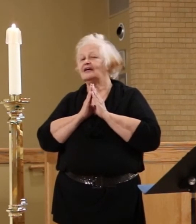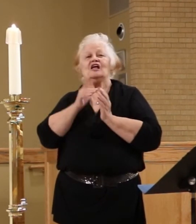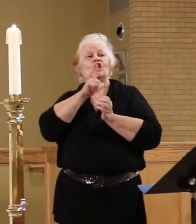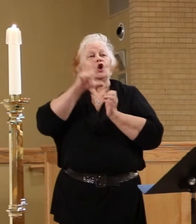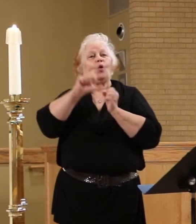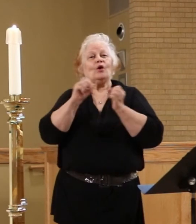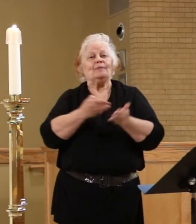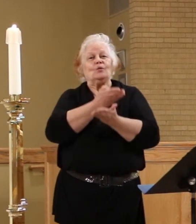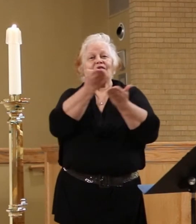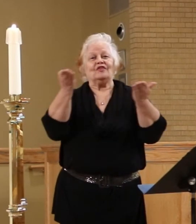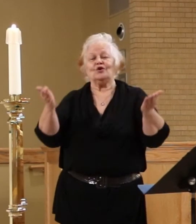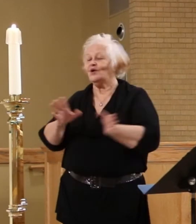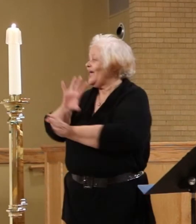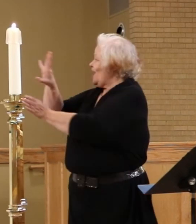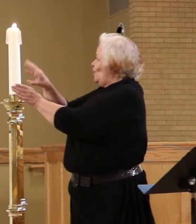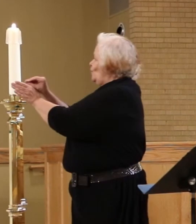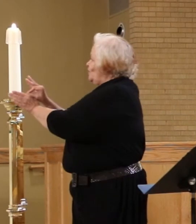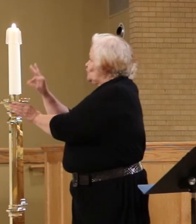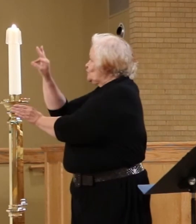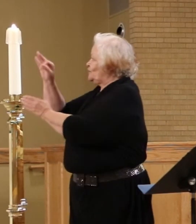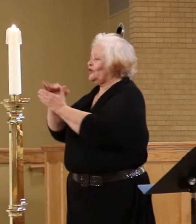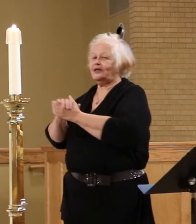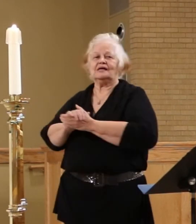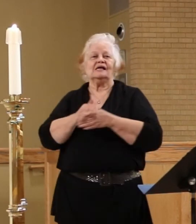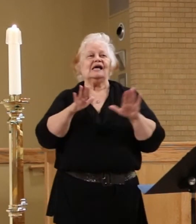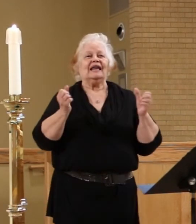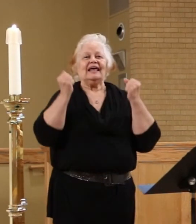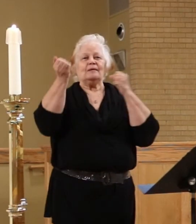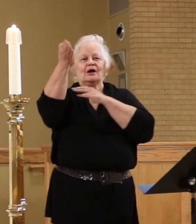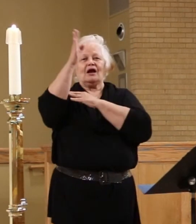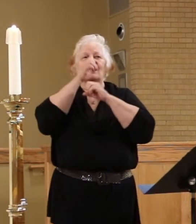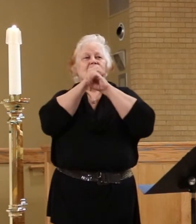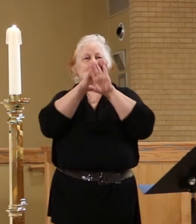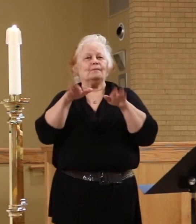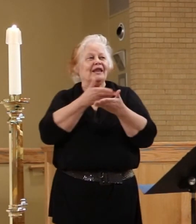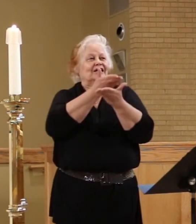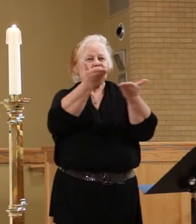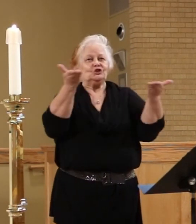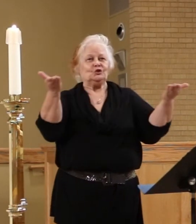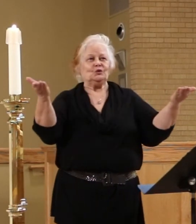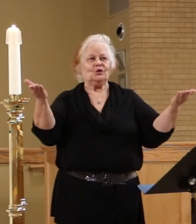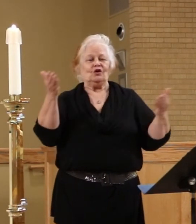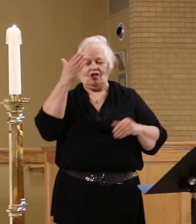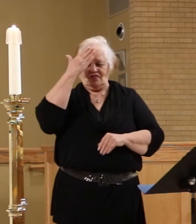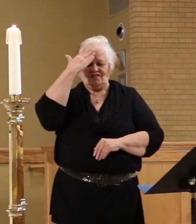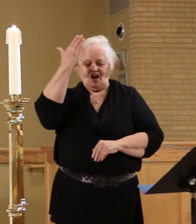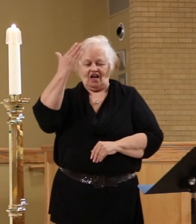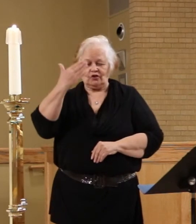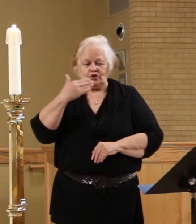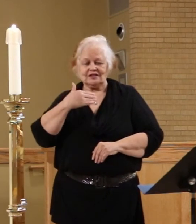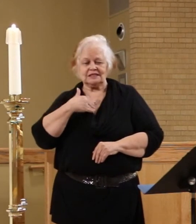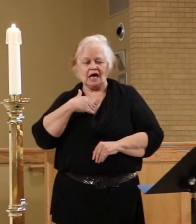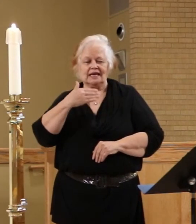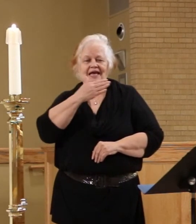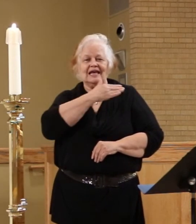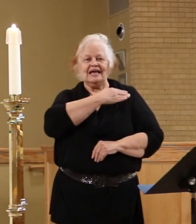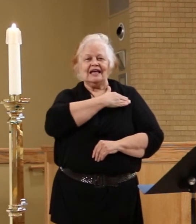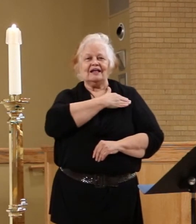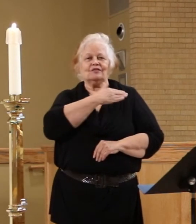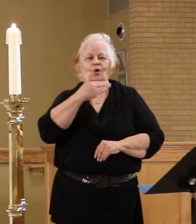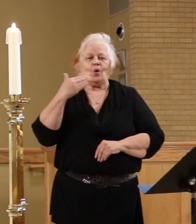The Lord be with you. And with your spirit. May Almighty God bless you, the Father, and the